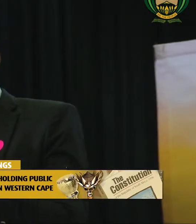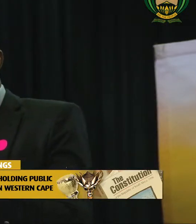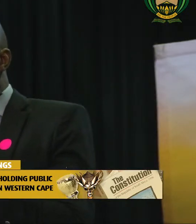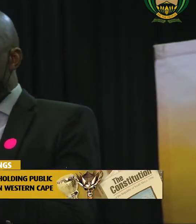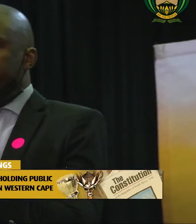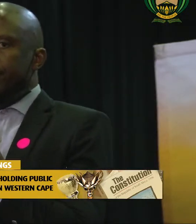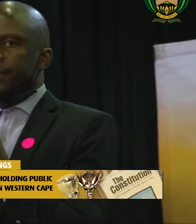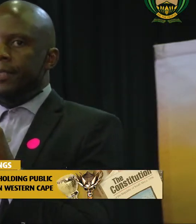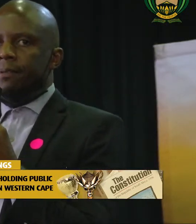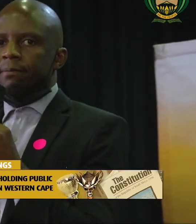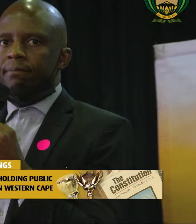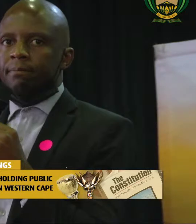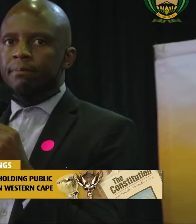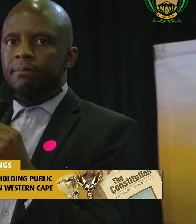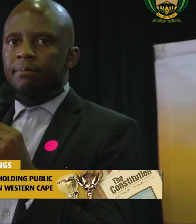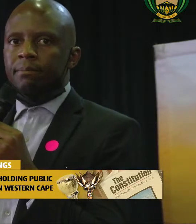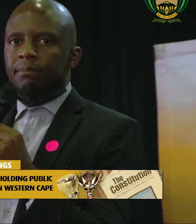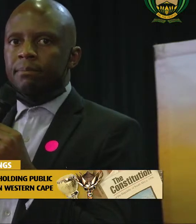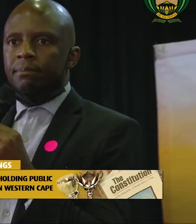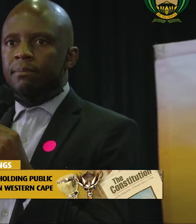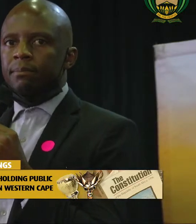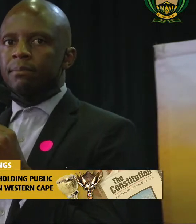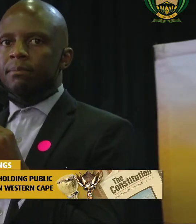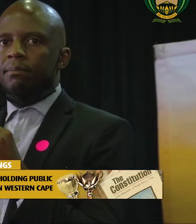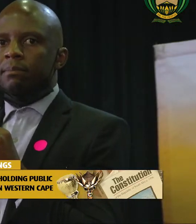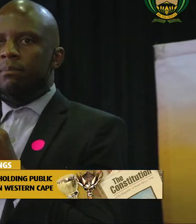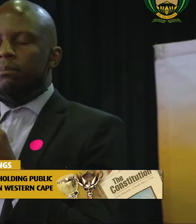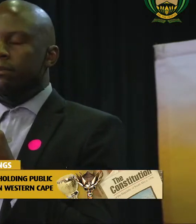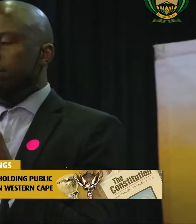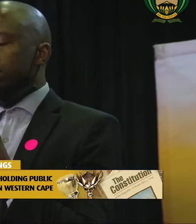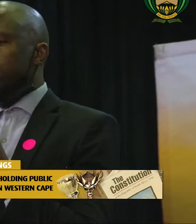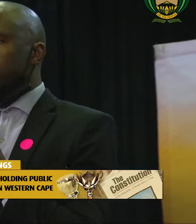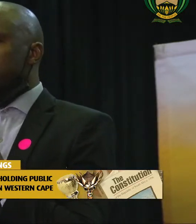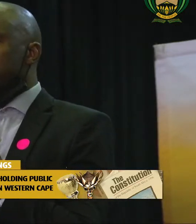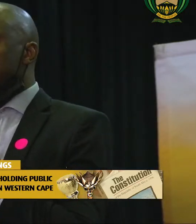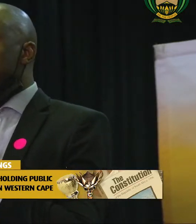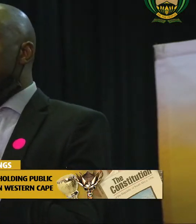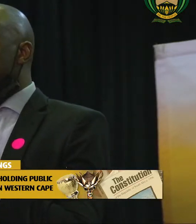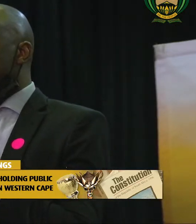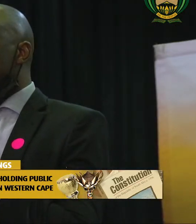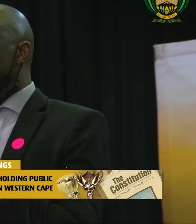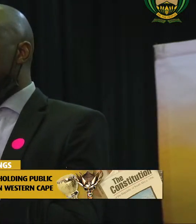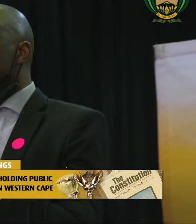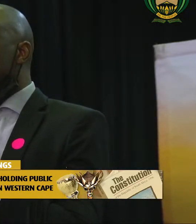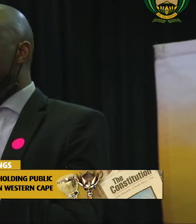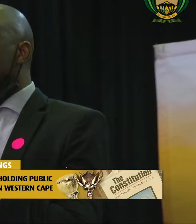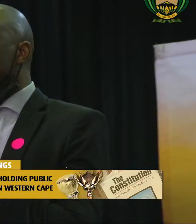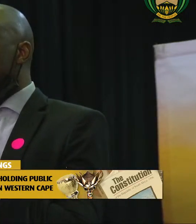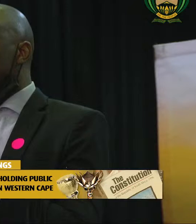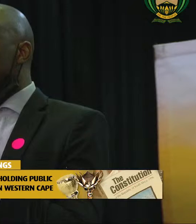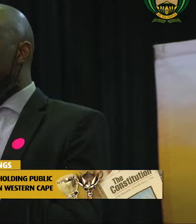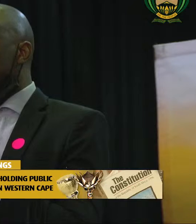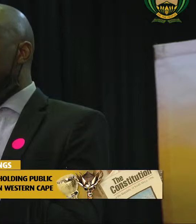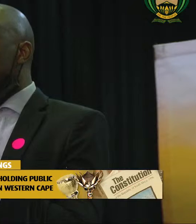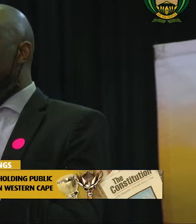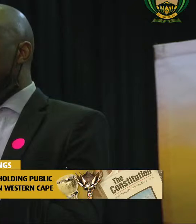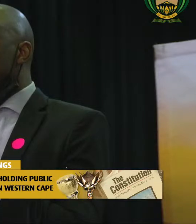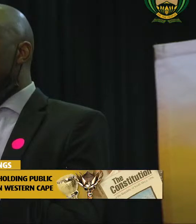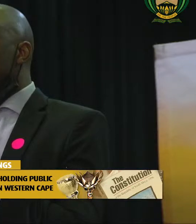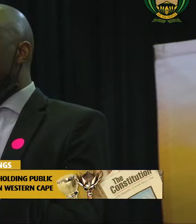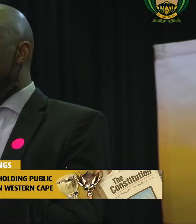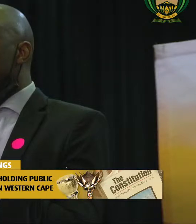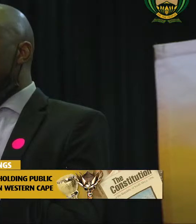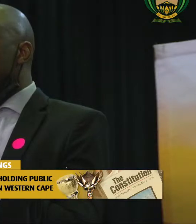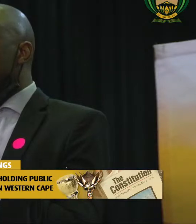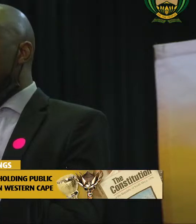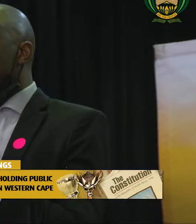Western Cape. Namhlanje siyagqibezela ukuba novavanyo nabantu apha